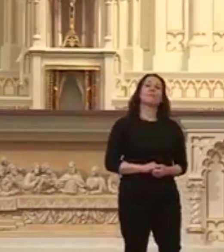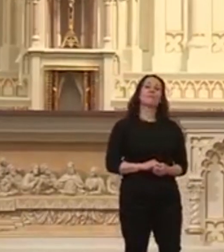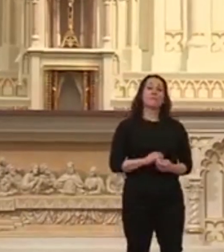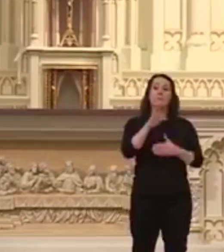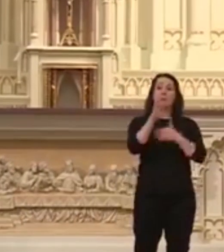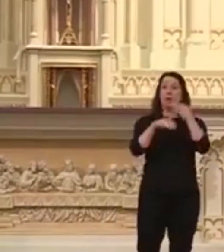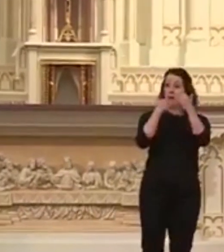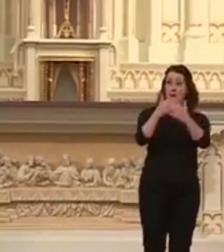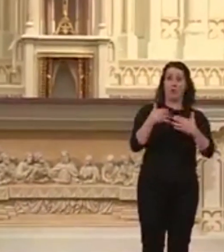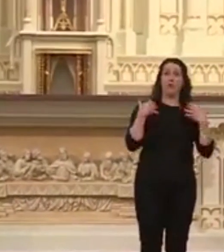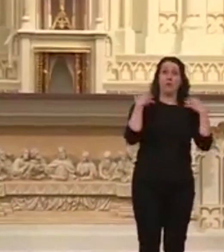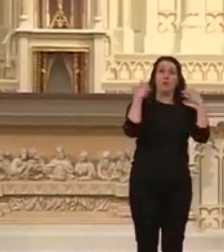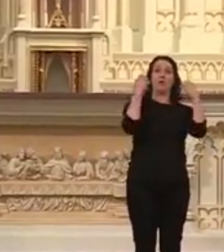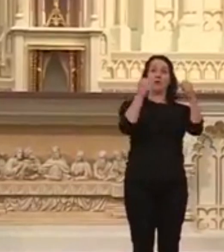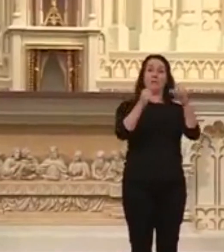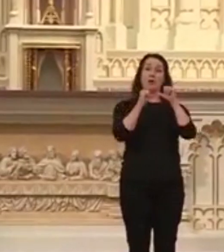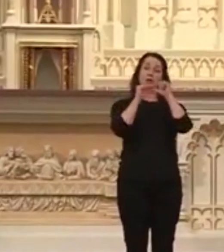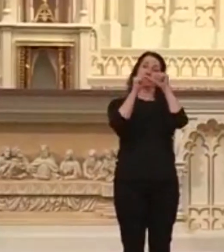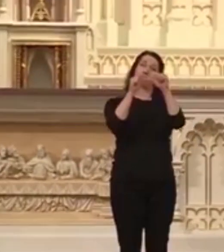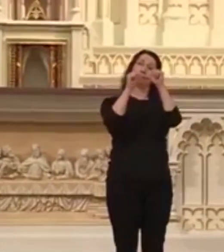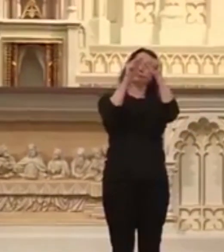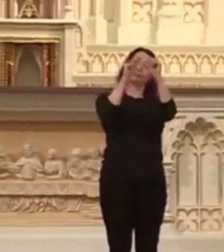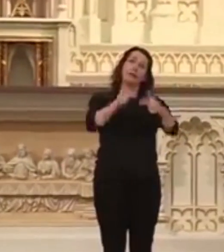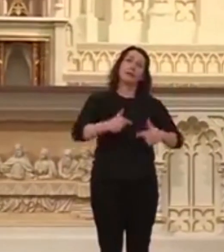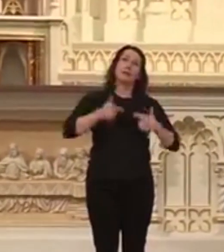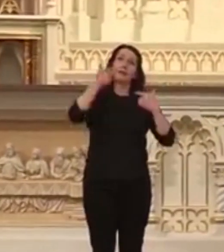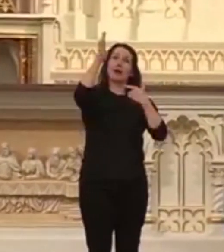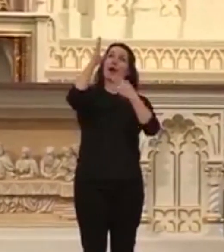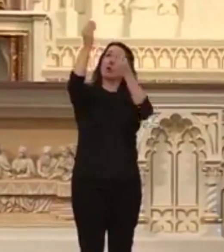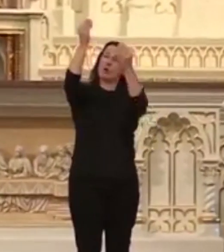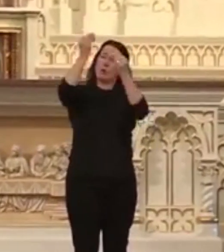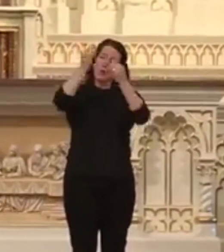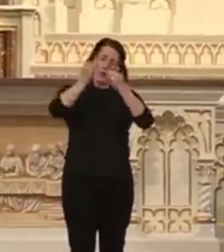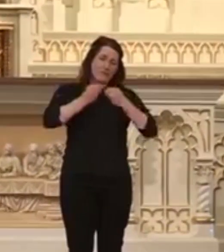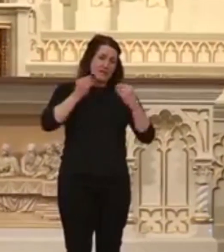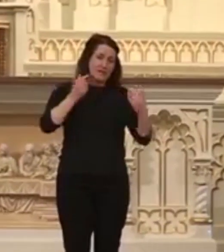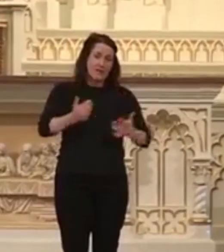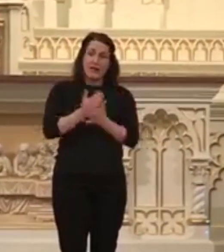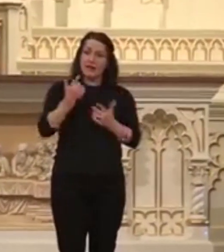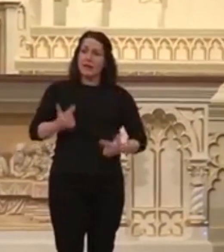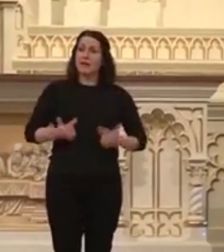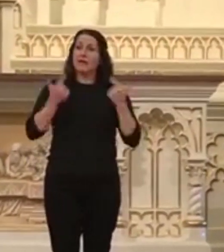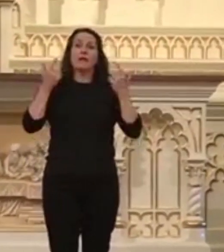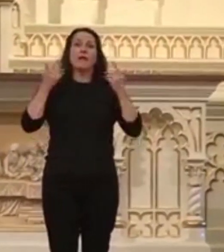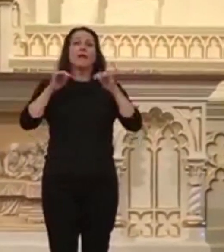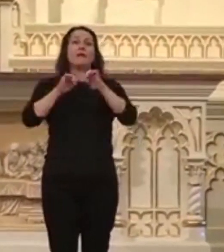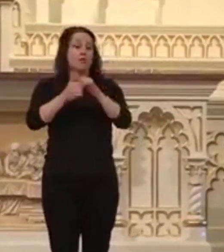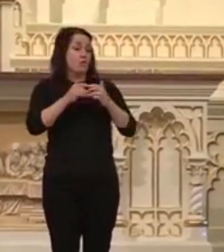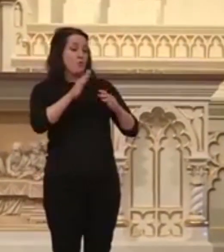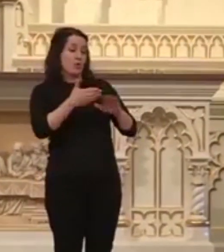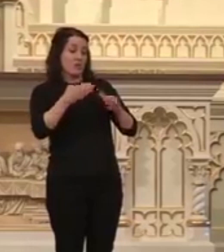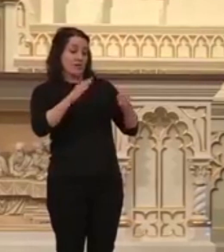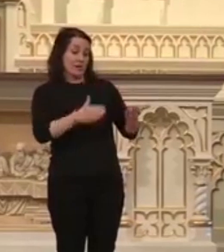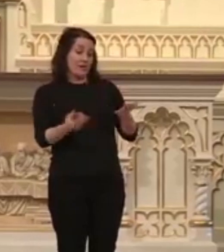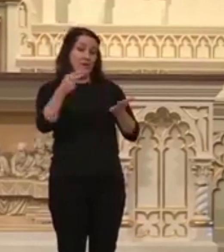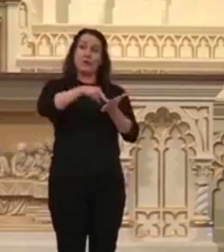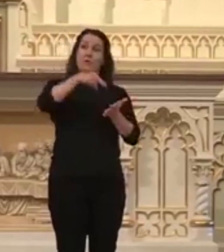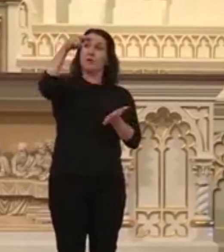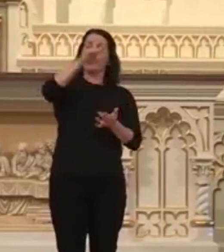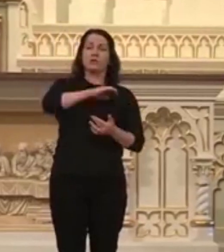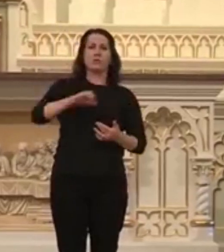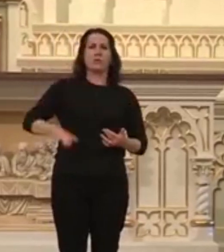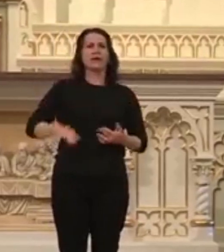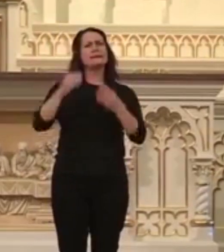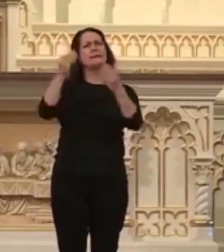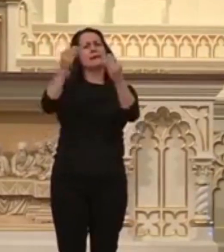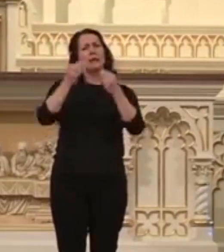Almighty ever-living God, who have restored us to life by the blessed death and resurrection of your Christ, preserve in us